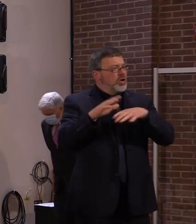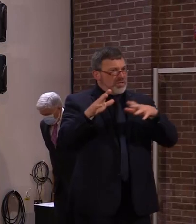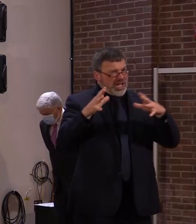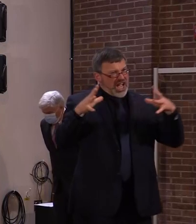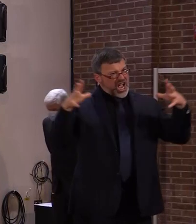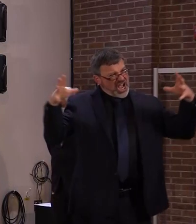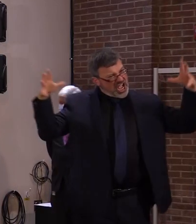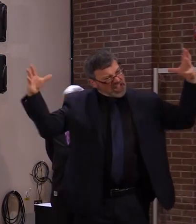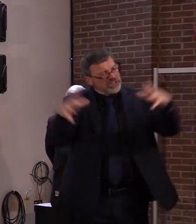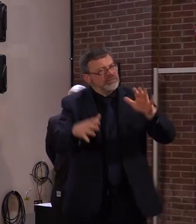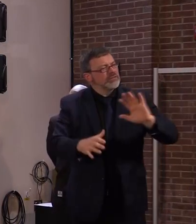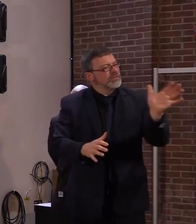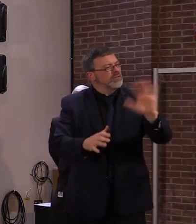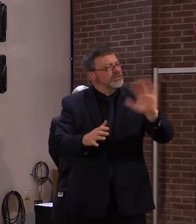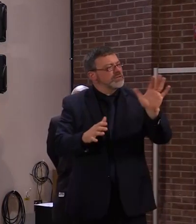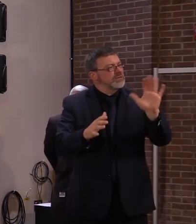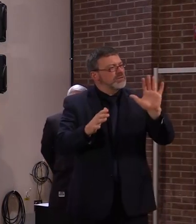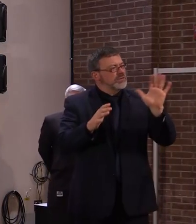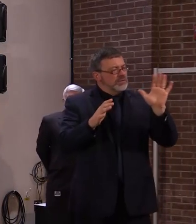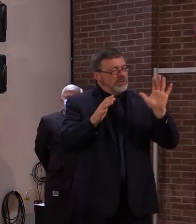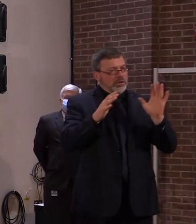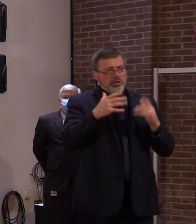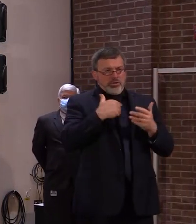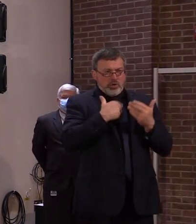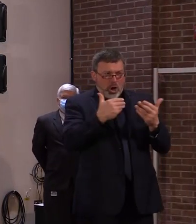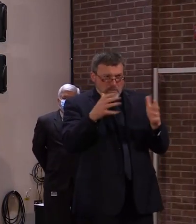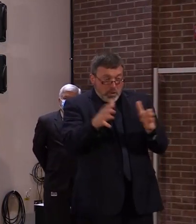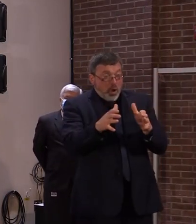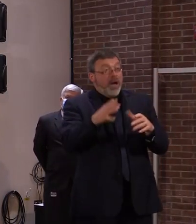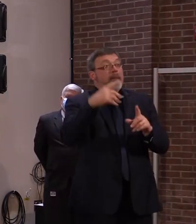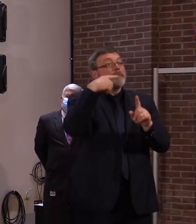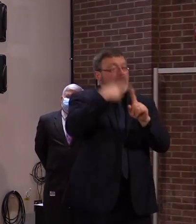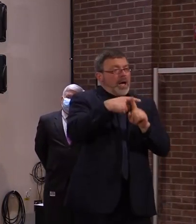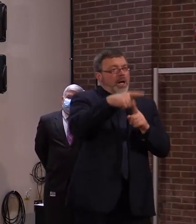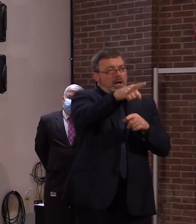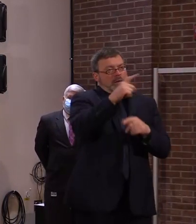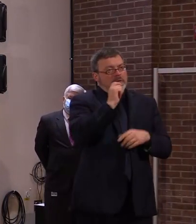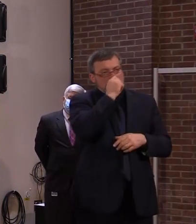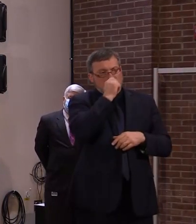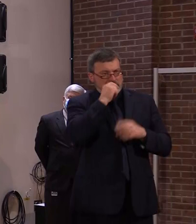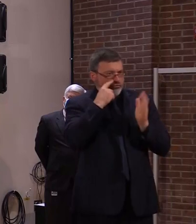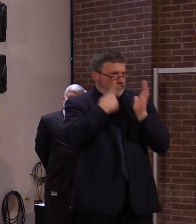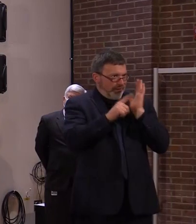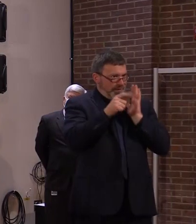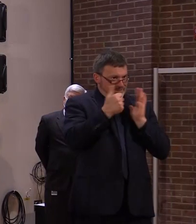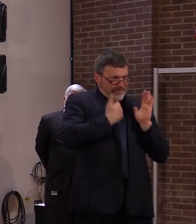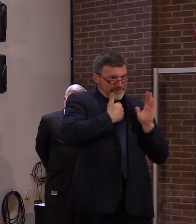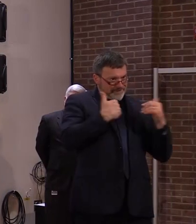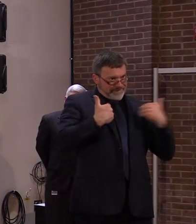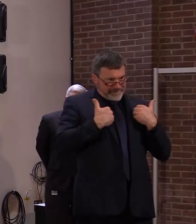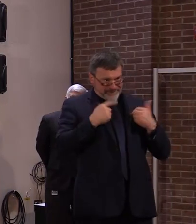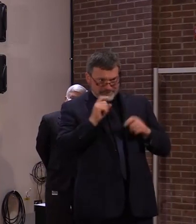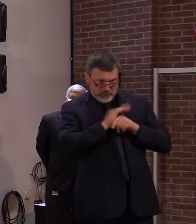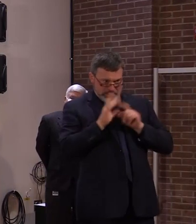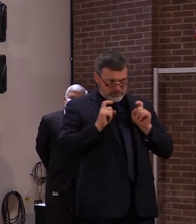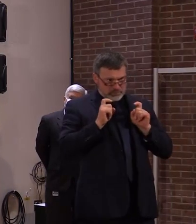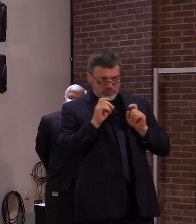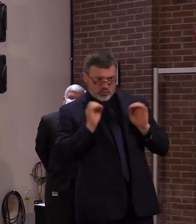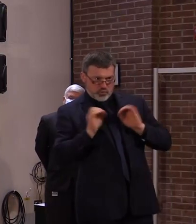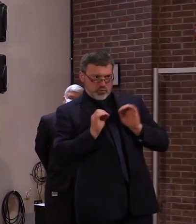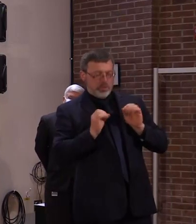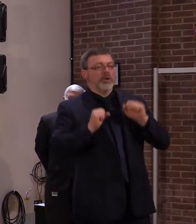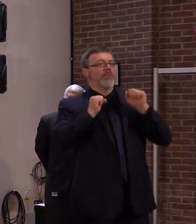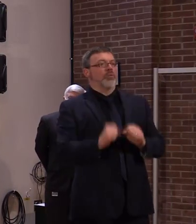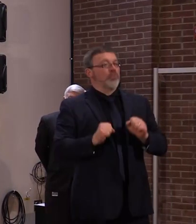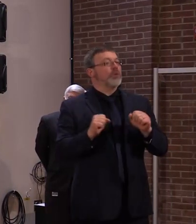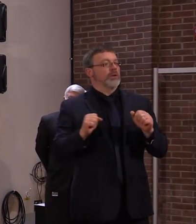getting tested before and after an event, especially if anyone at higher risk is present. At a future